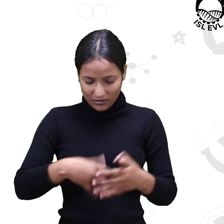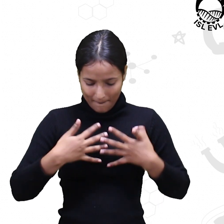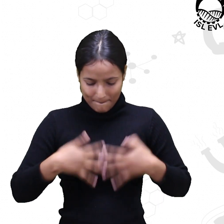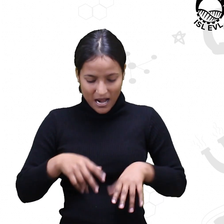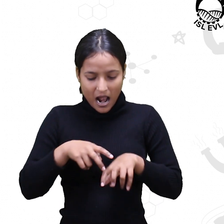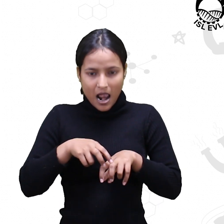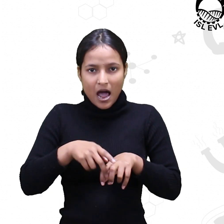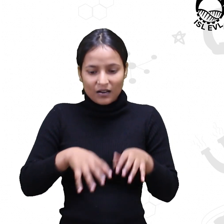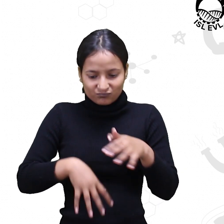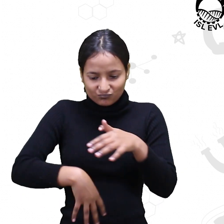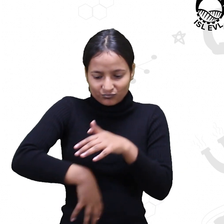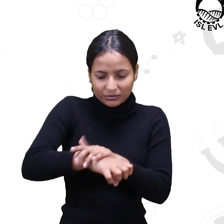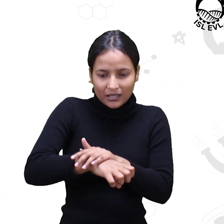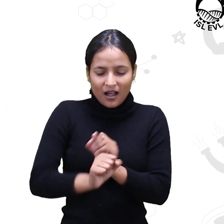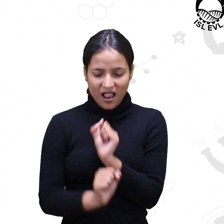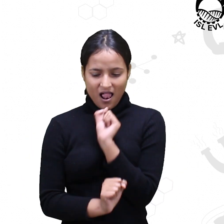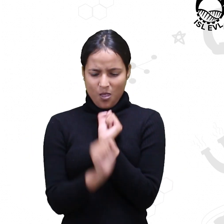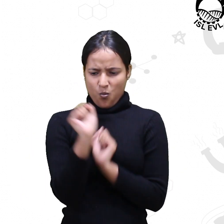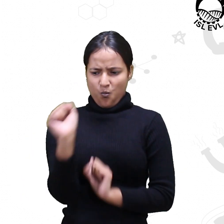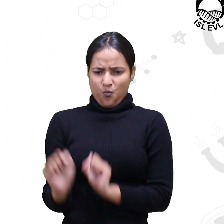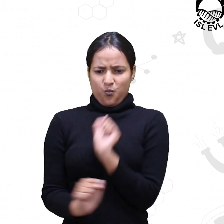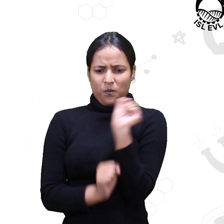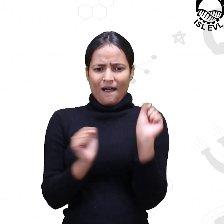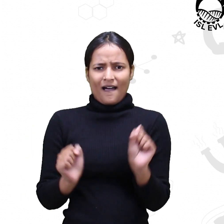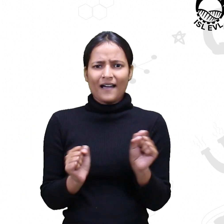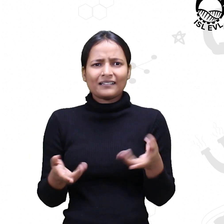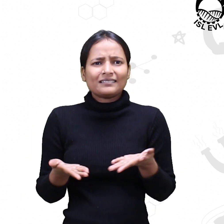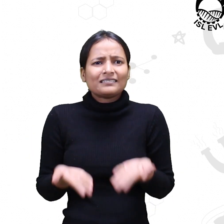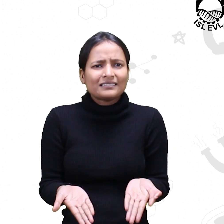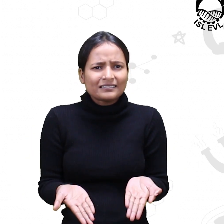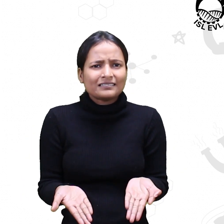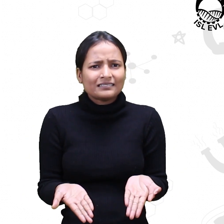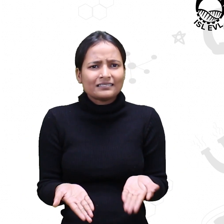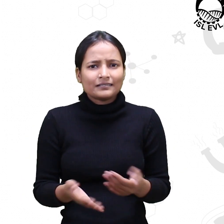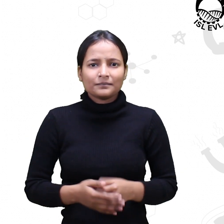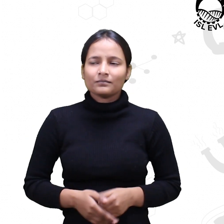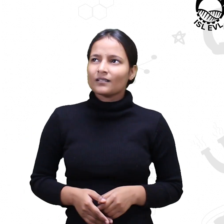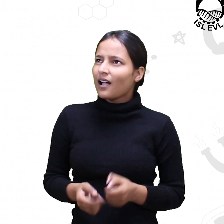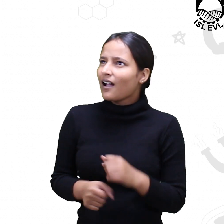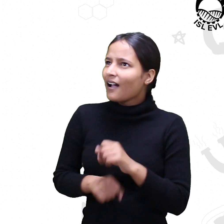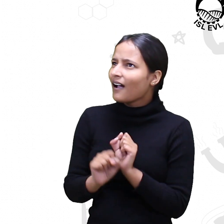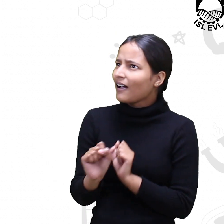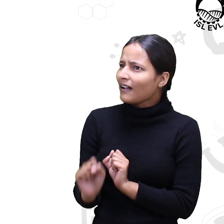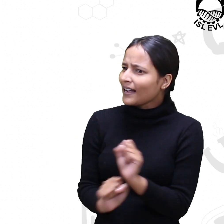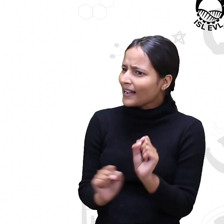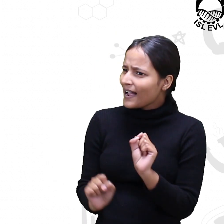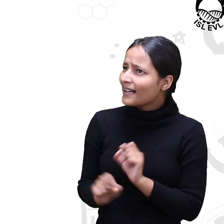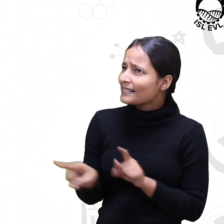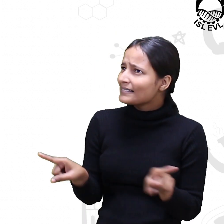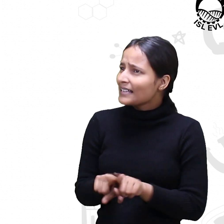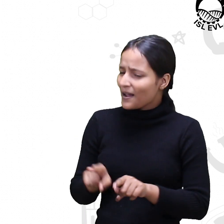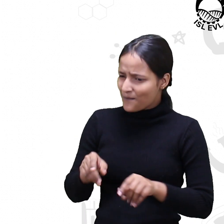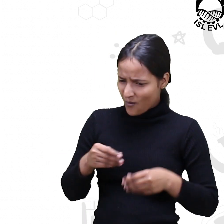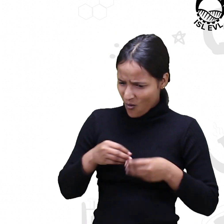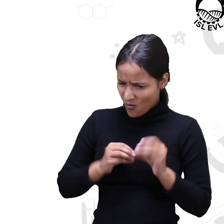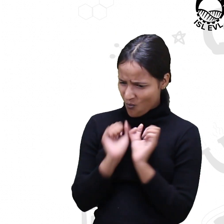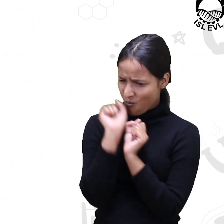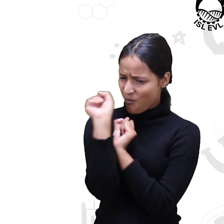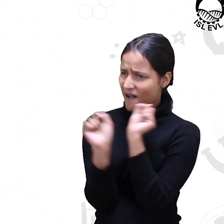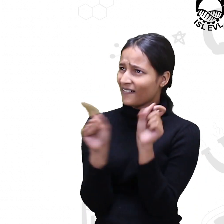the muscles will contract and this will lead to... A kick or a movement of the muscle. Bravo!